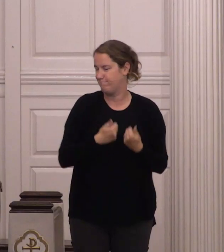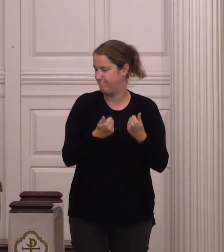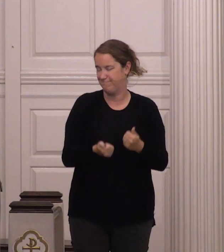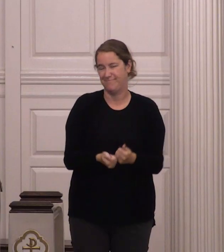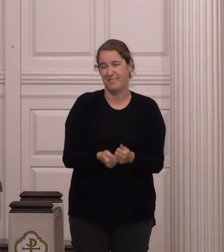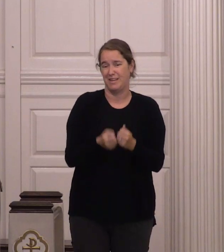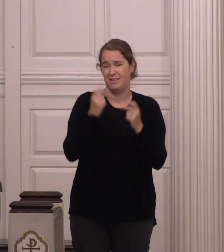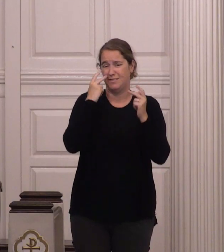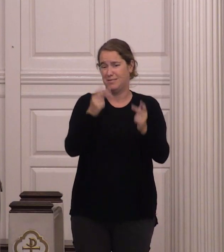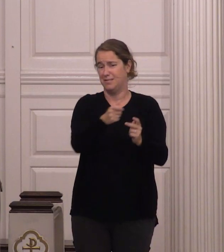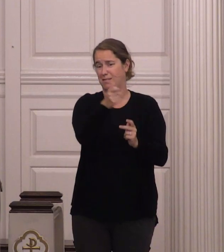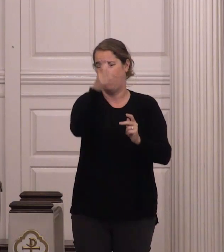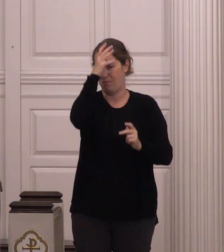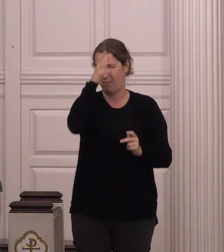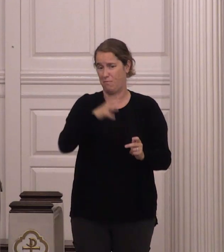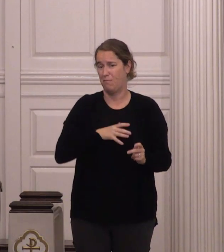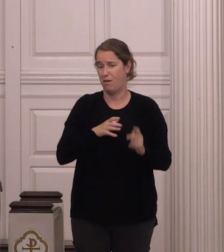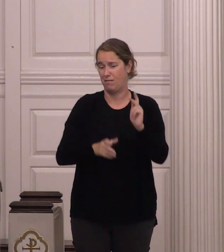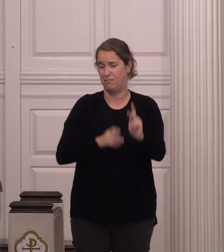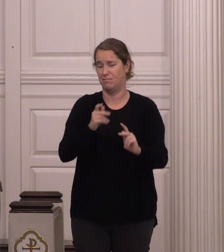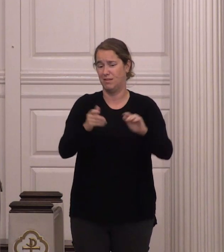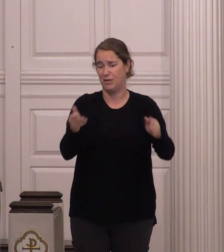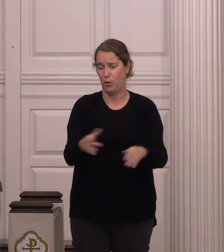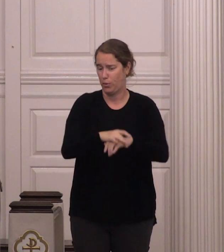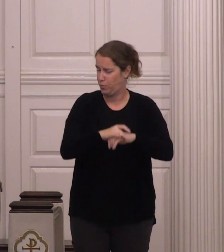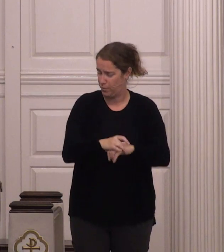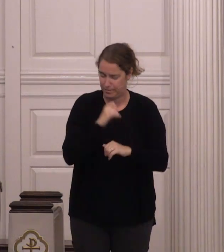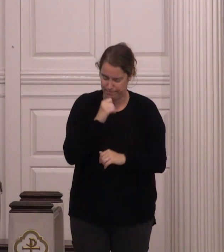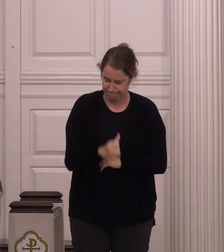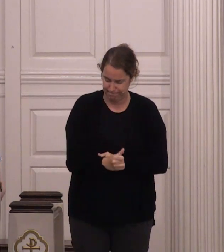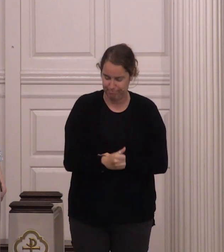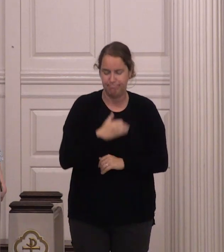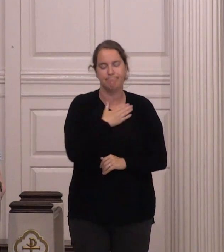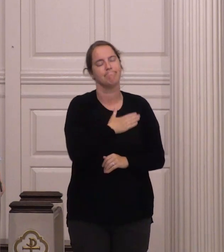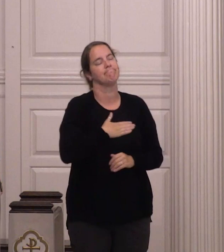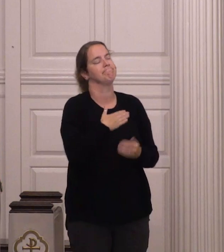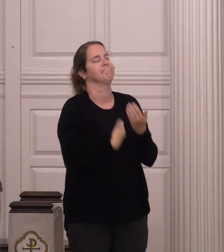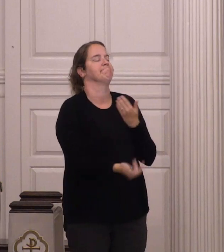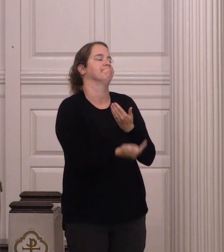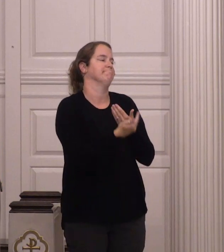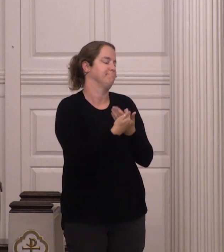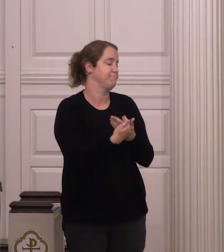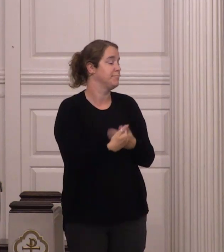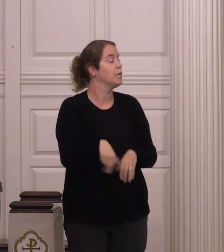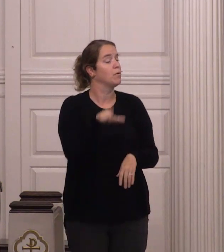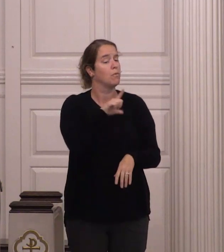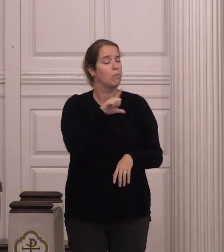among those who dwell in the world. You saved my life, O Lord, I shall not